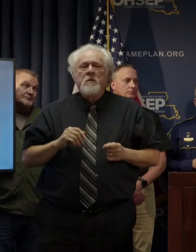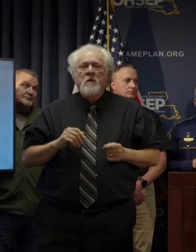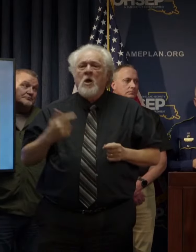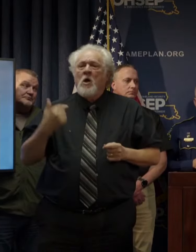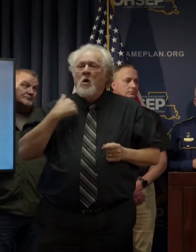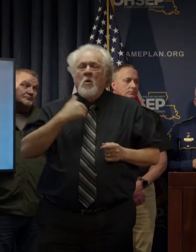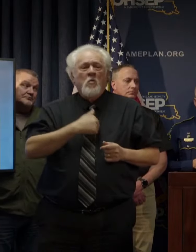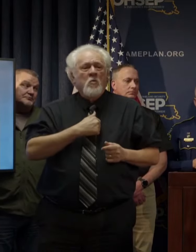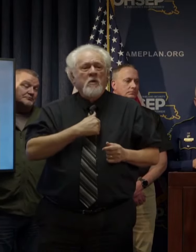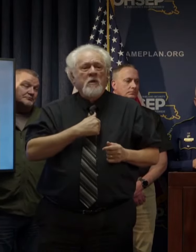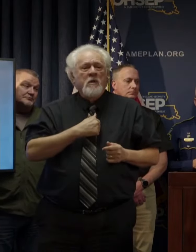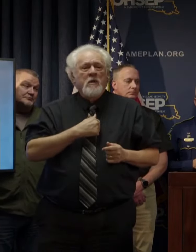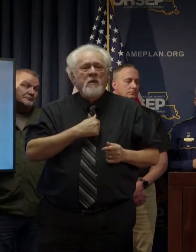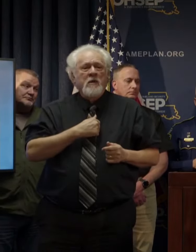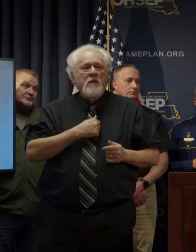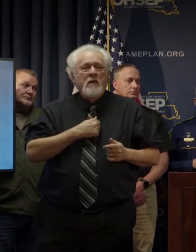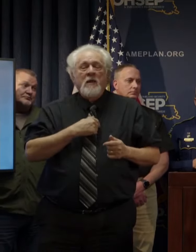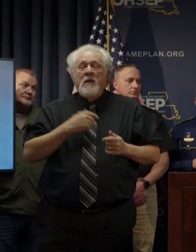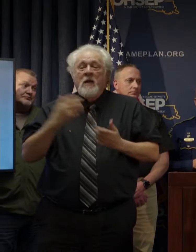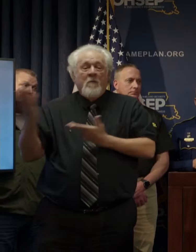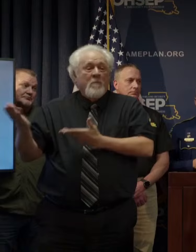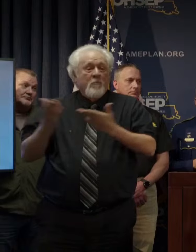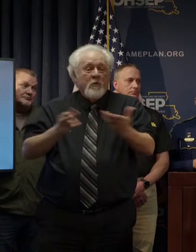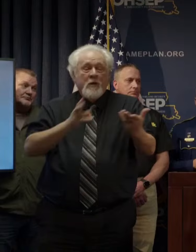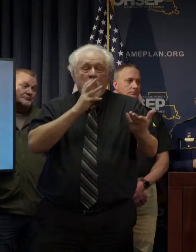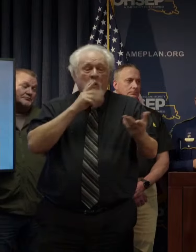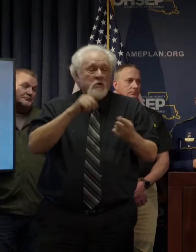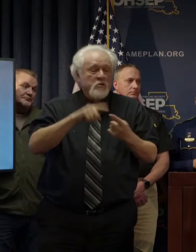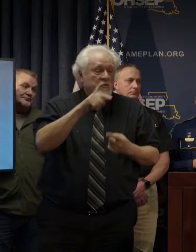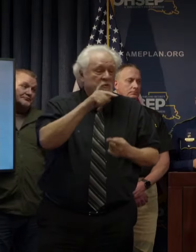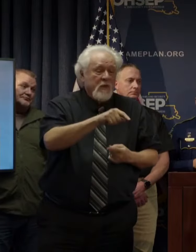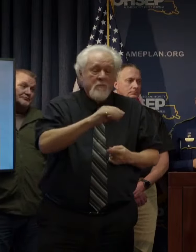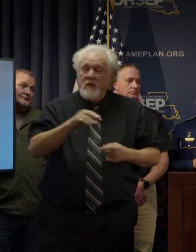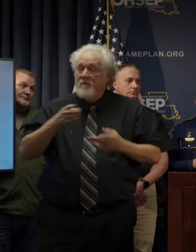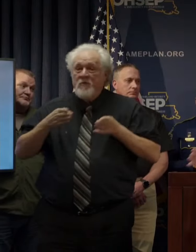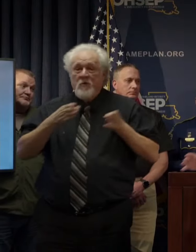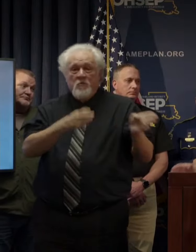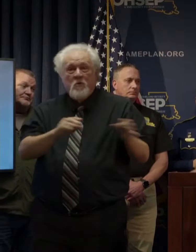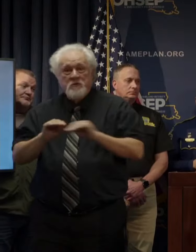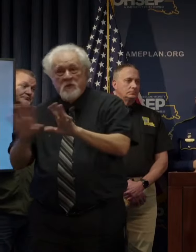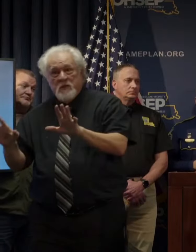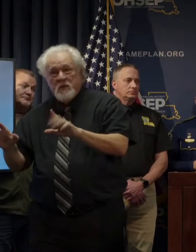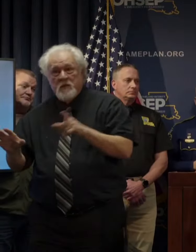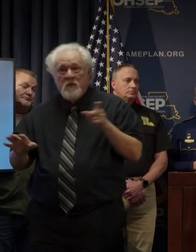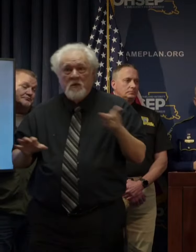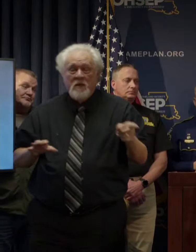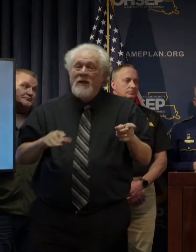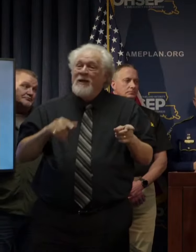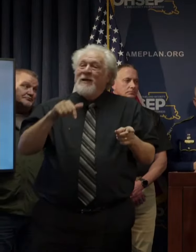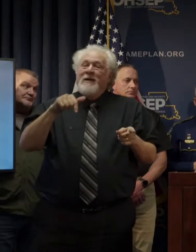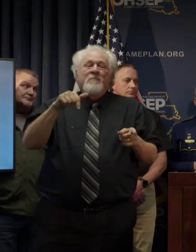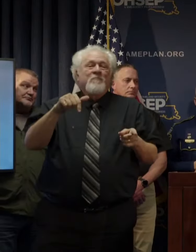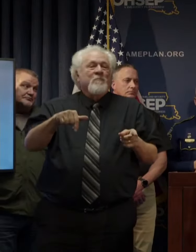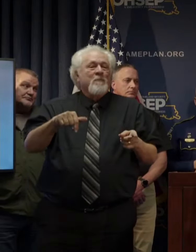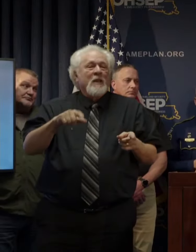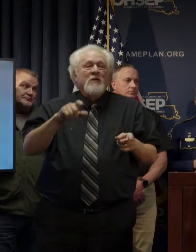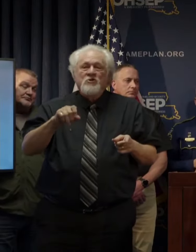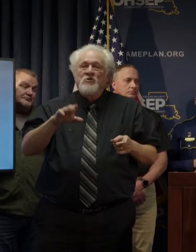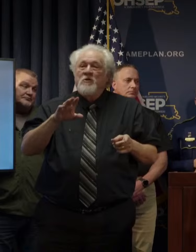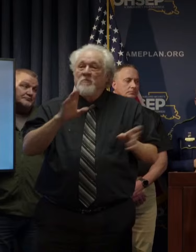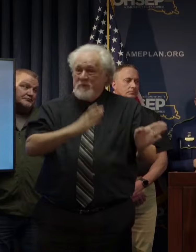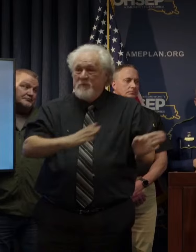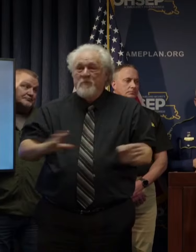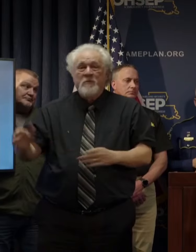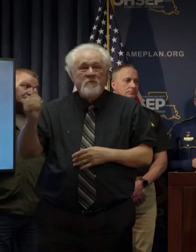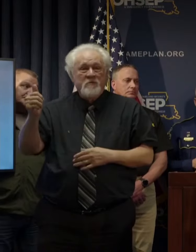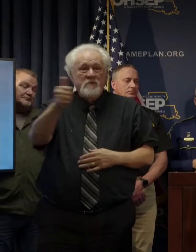We can only get that water to them if the roads are clear. Again, these are one of these events where you should be